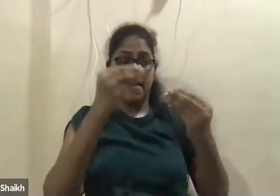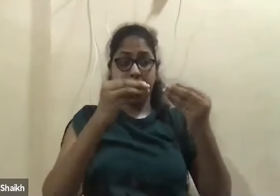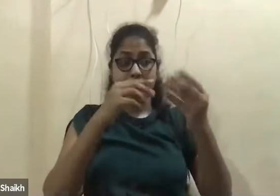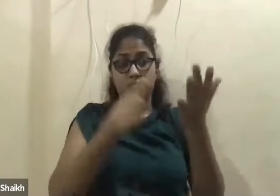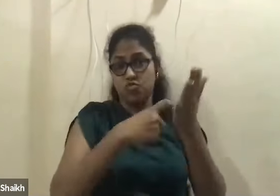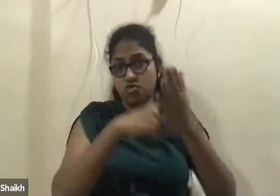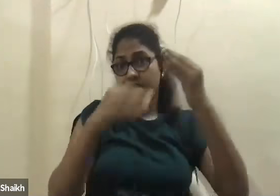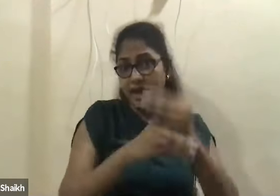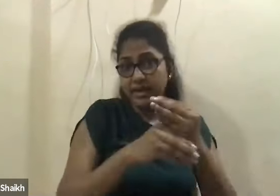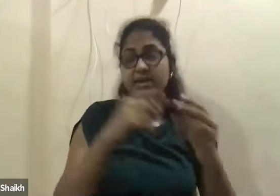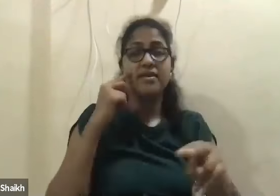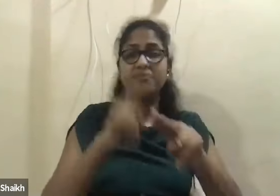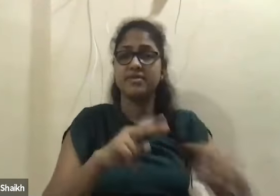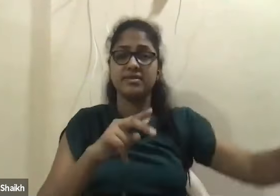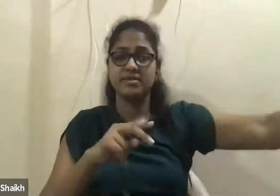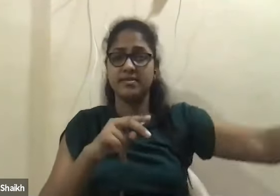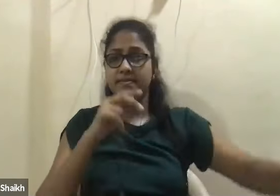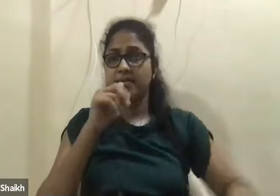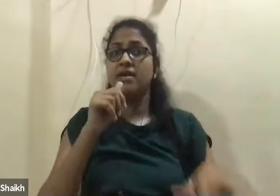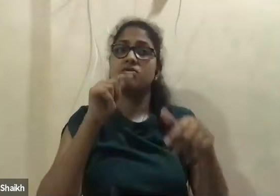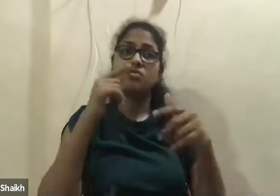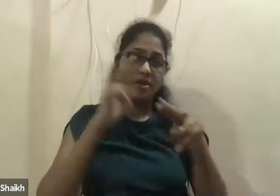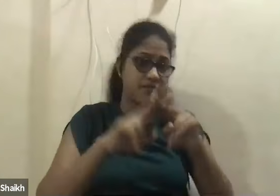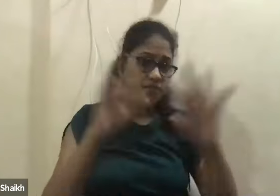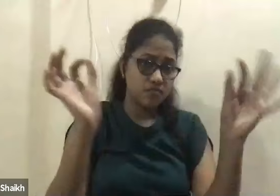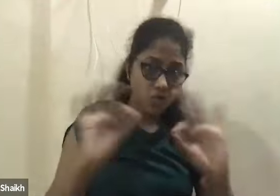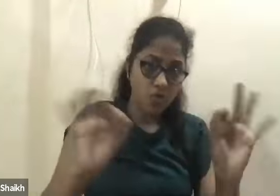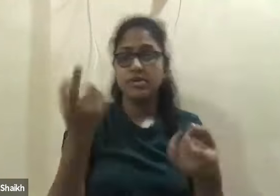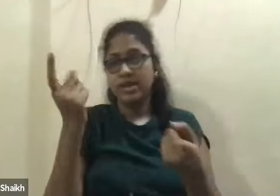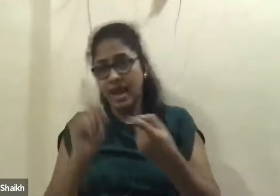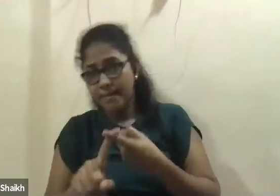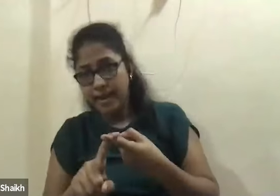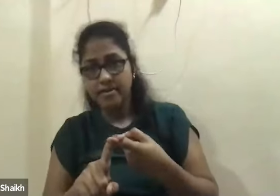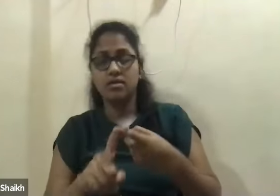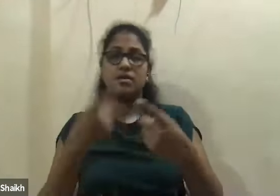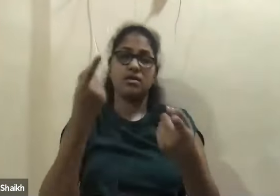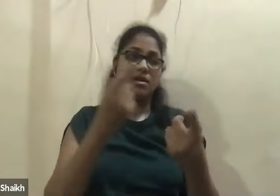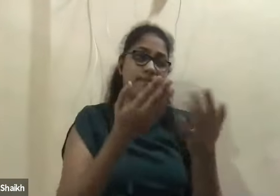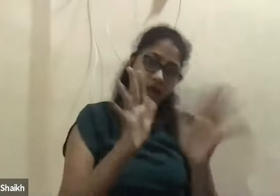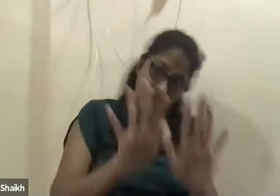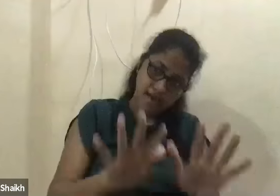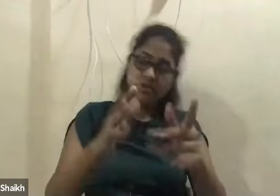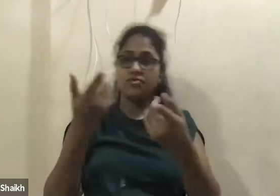you have this clause, this will happen. If you don't have this clause, this can happen, and then it's your decision. Because